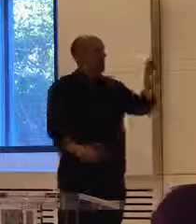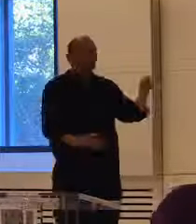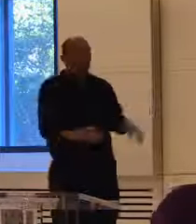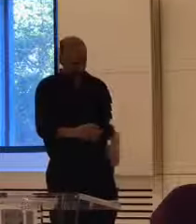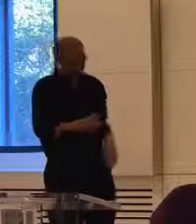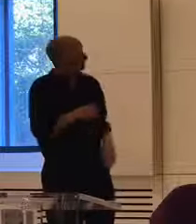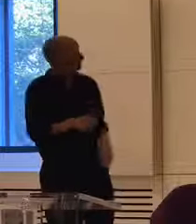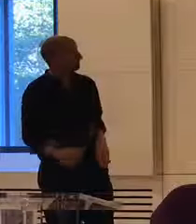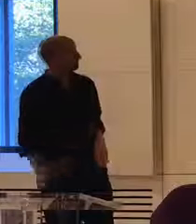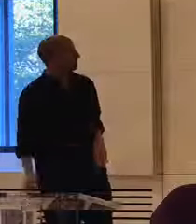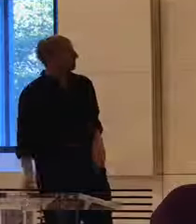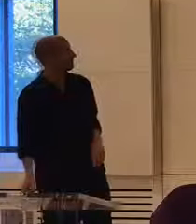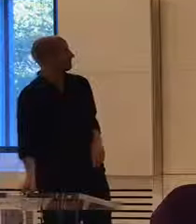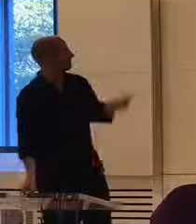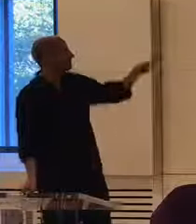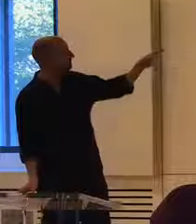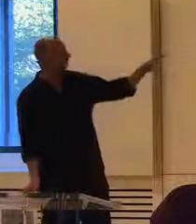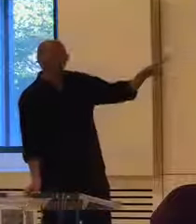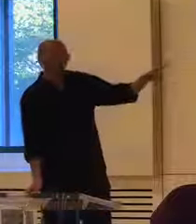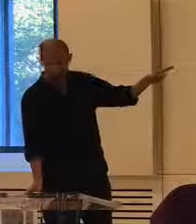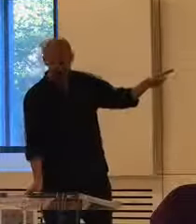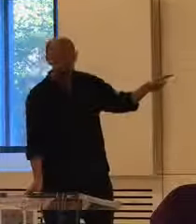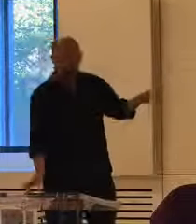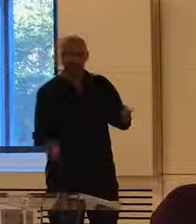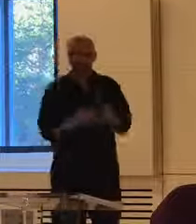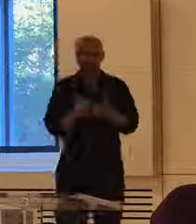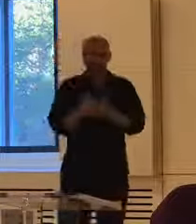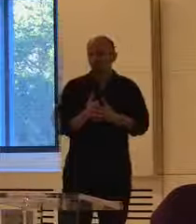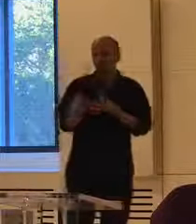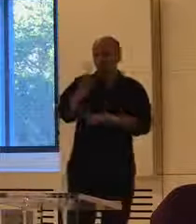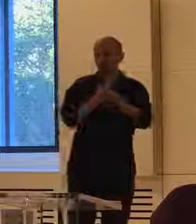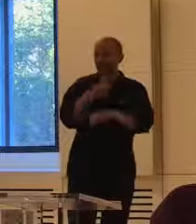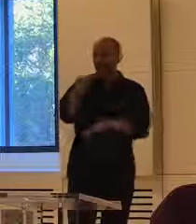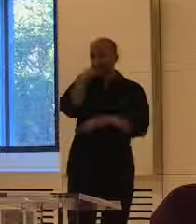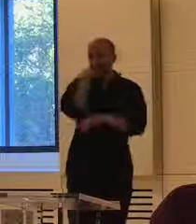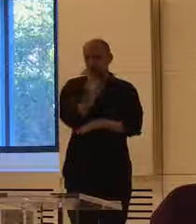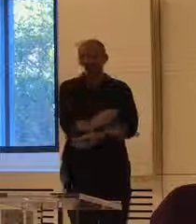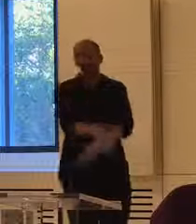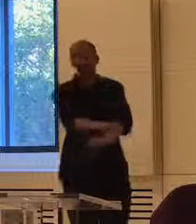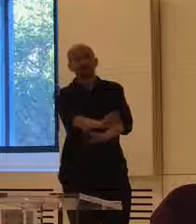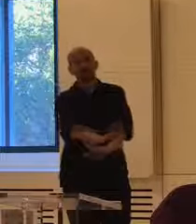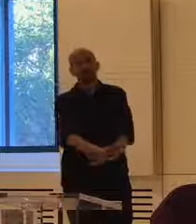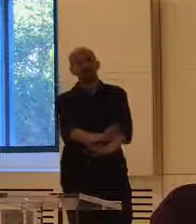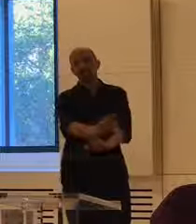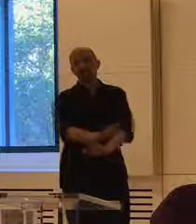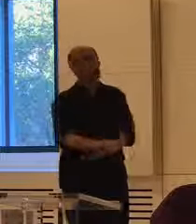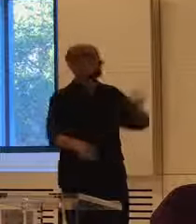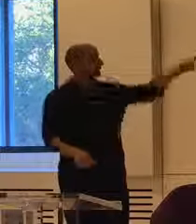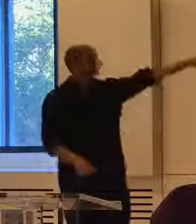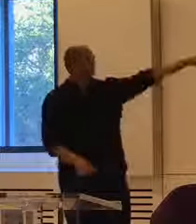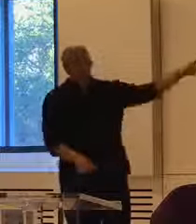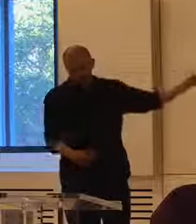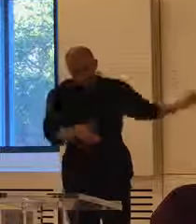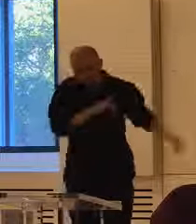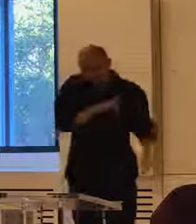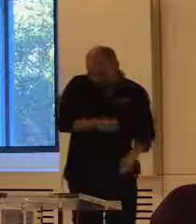Why that's my name sign? Because I'm always in meetings bored with my feet in that